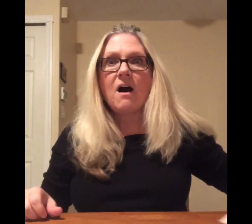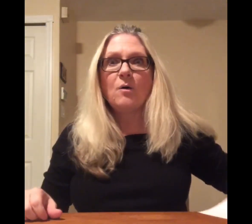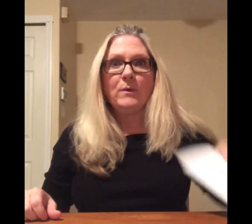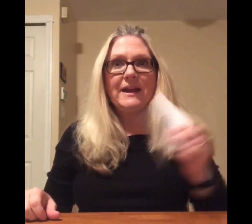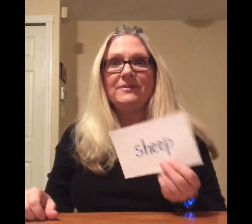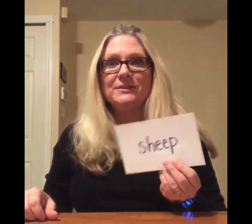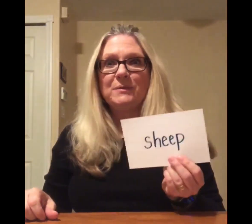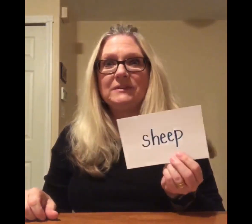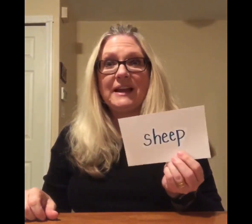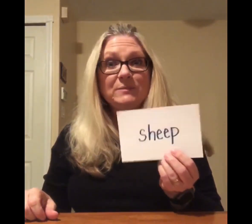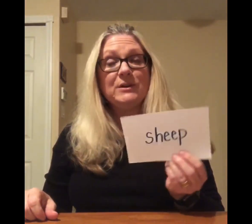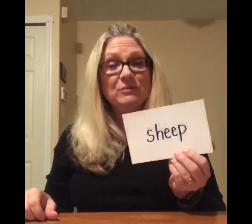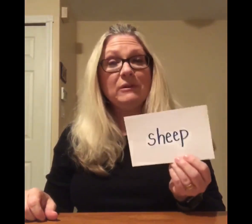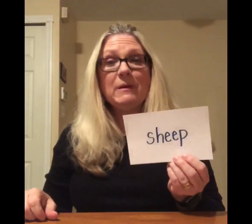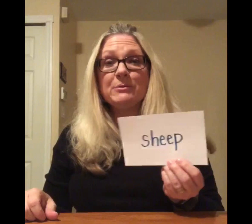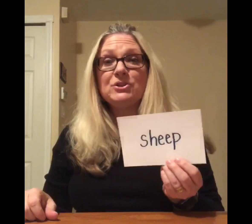We had this one last week. Do you remember sheep?